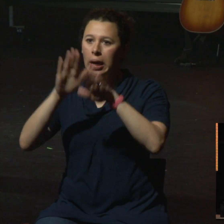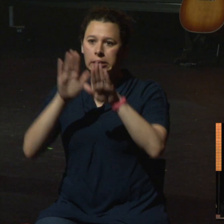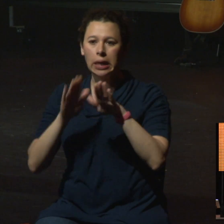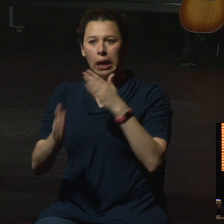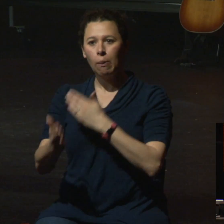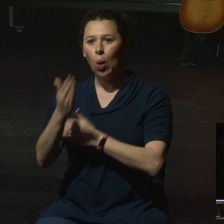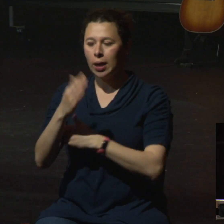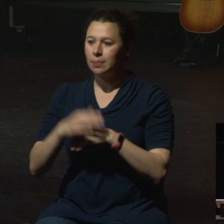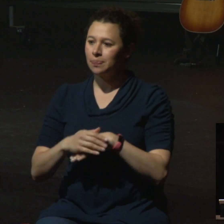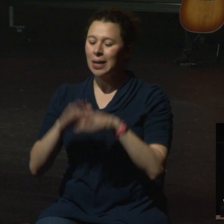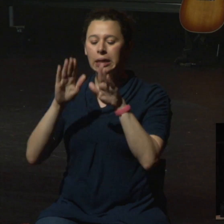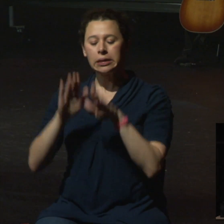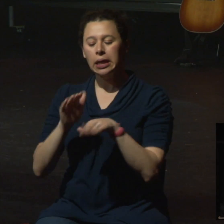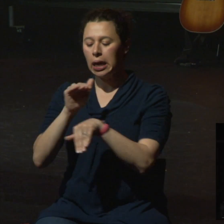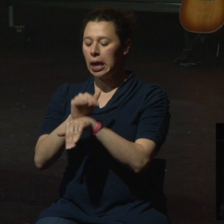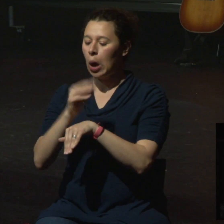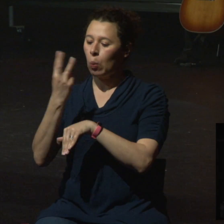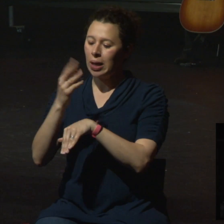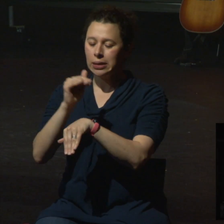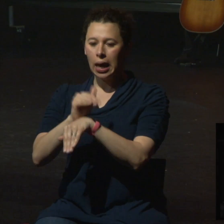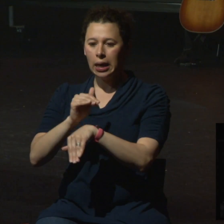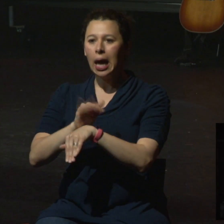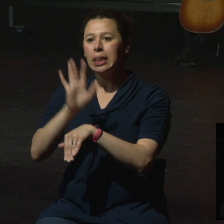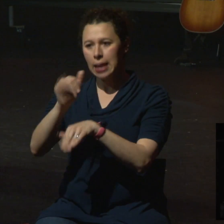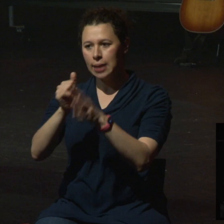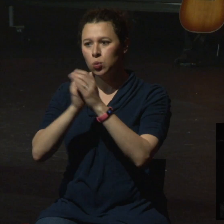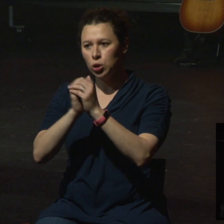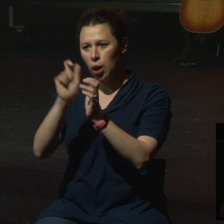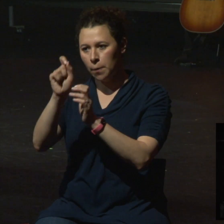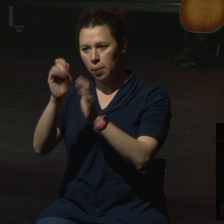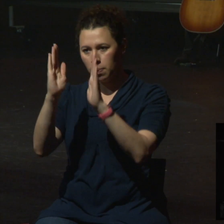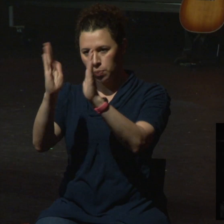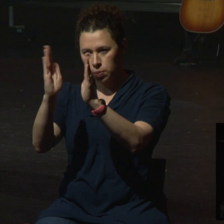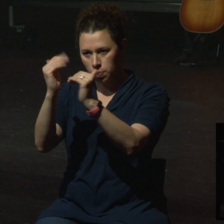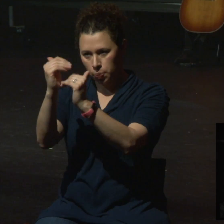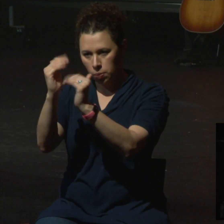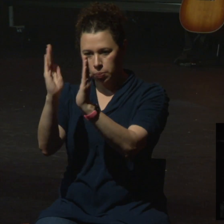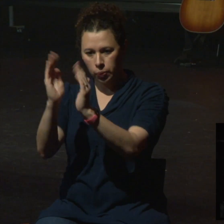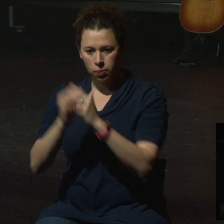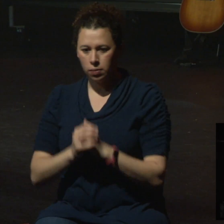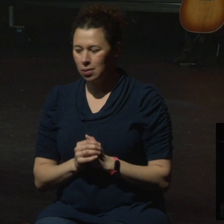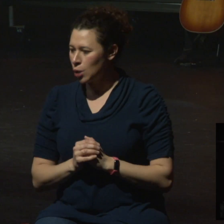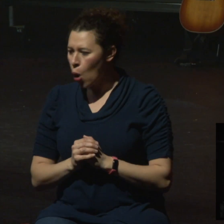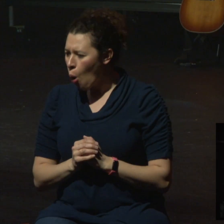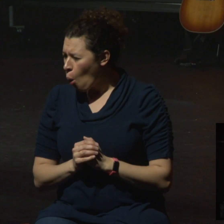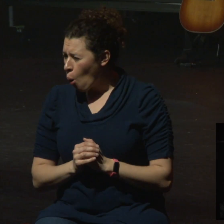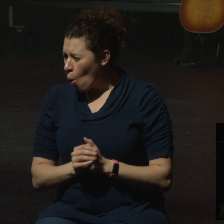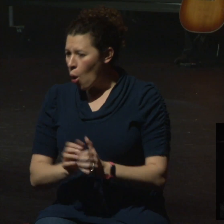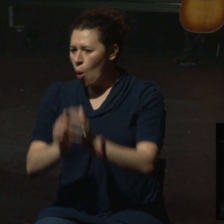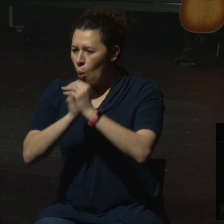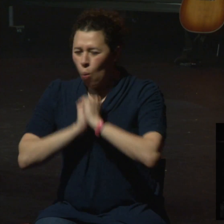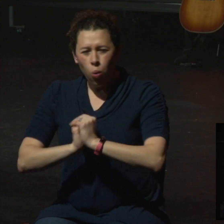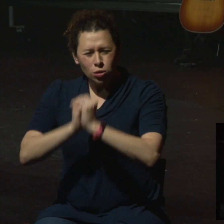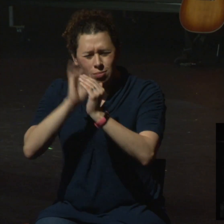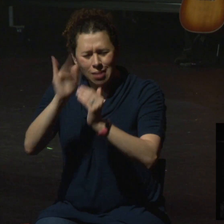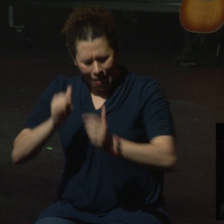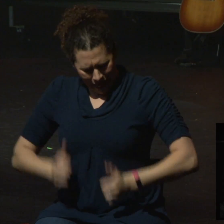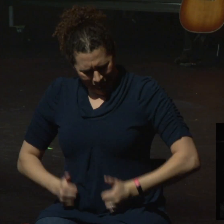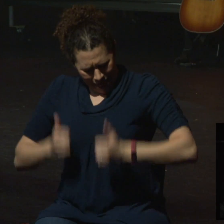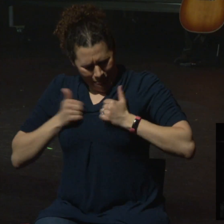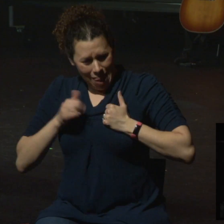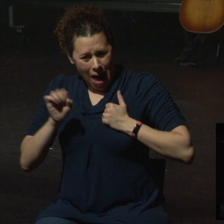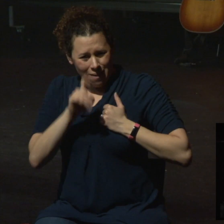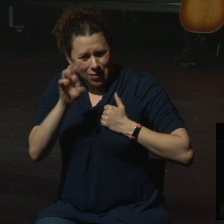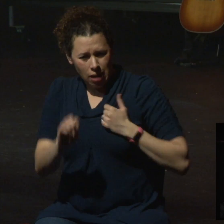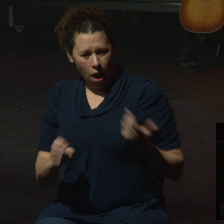mornings, Sunday nights, Wednesday nights, whatever it is that we all come together. No, worship has to be a lifestyle, meaning you got to do this